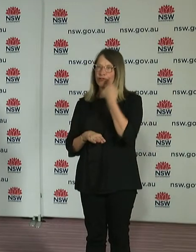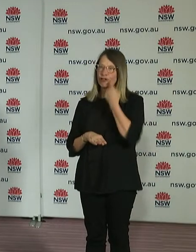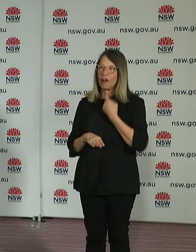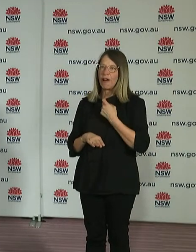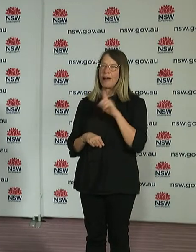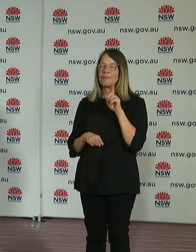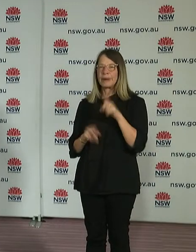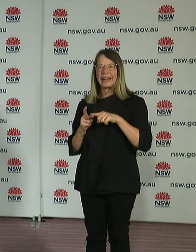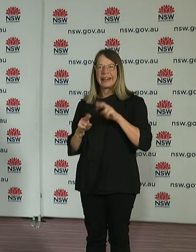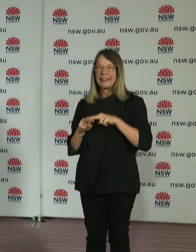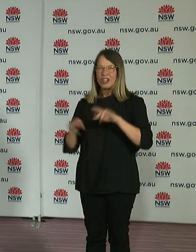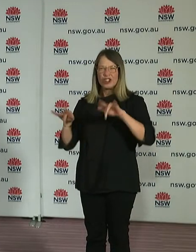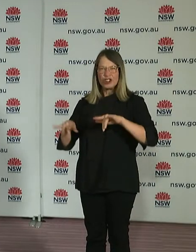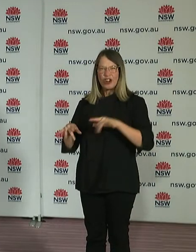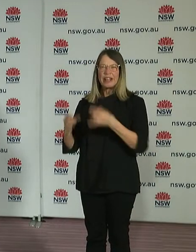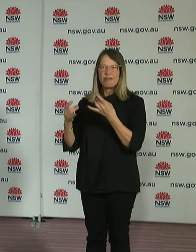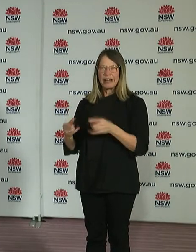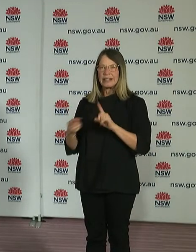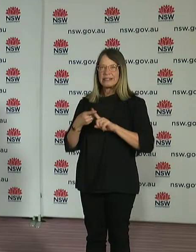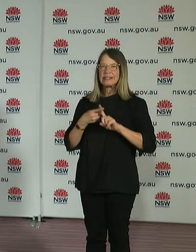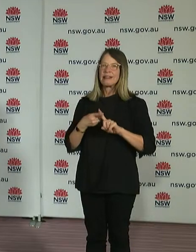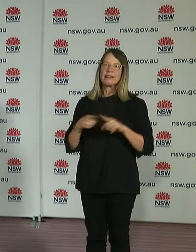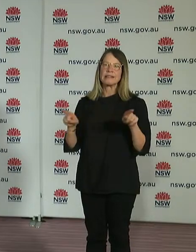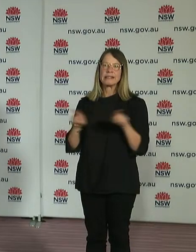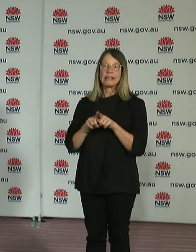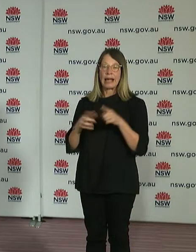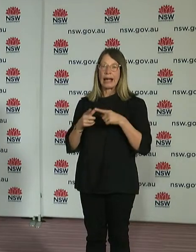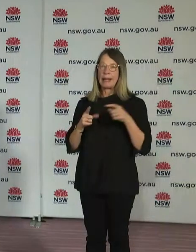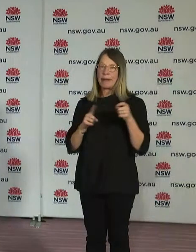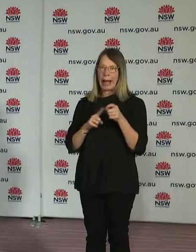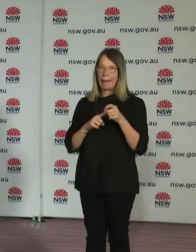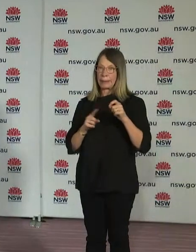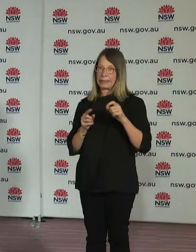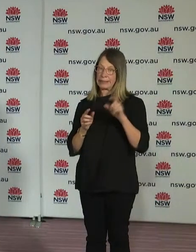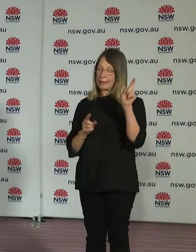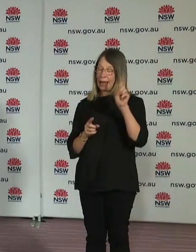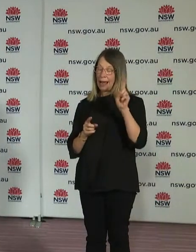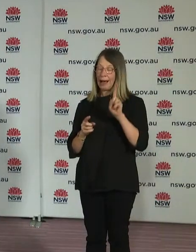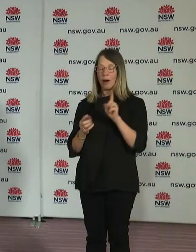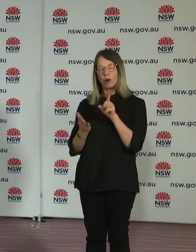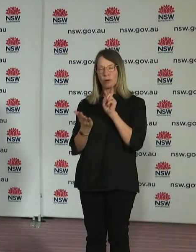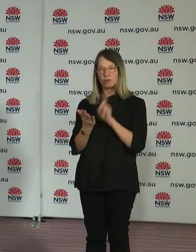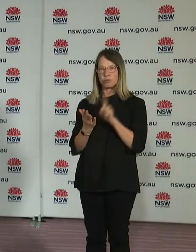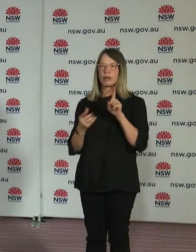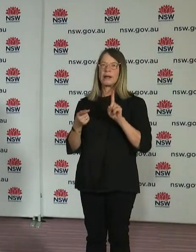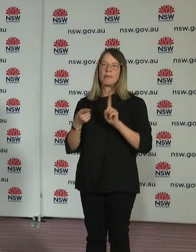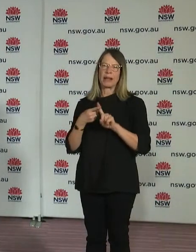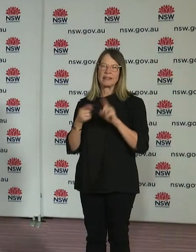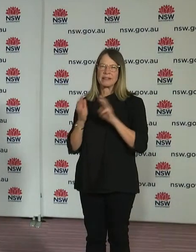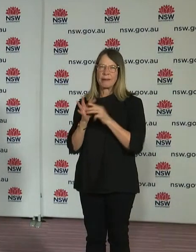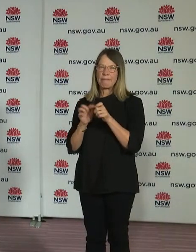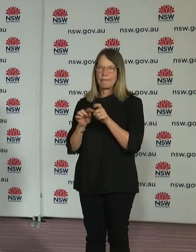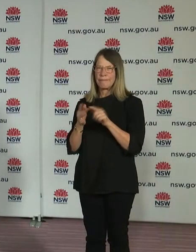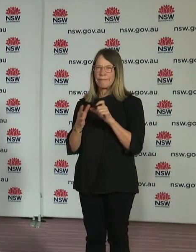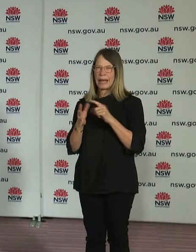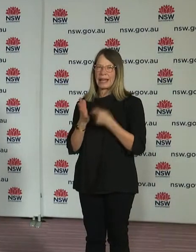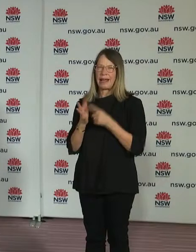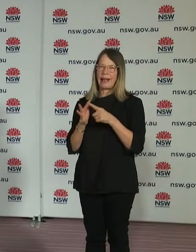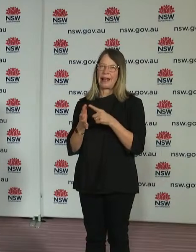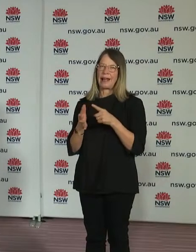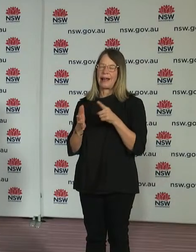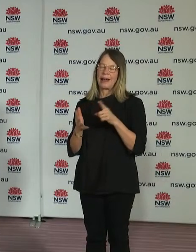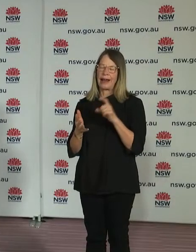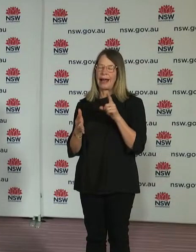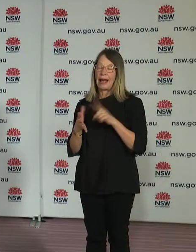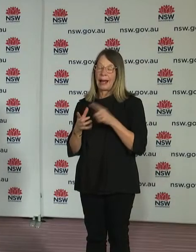So I just want to make it very clear that what we've done in putting forward our roadmap is giving businesses a very clear indication as what they